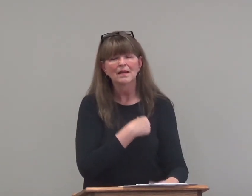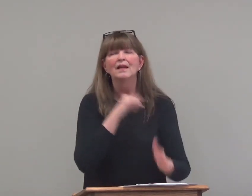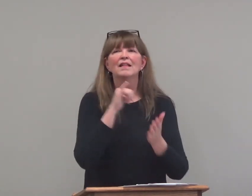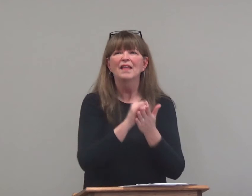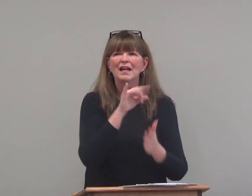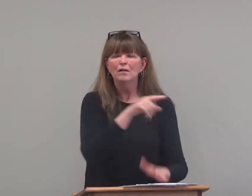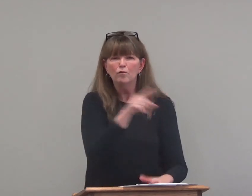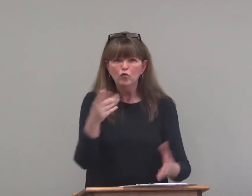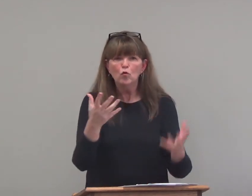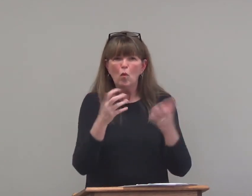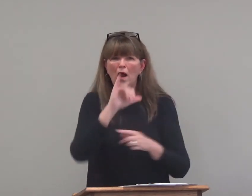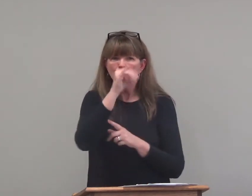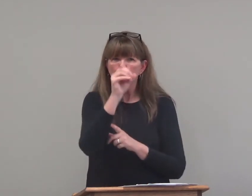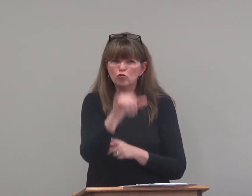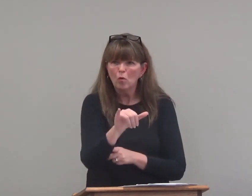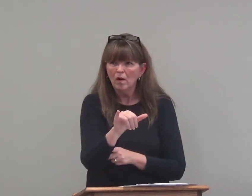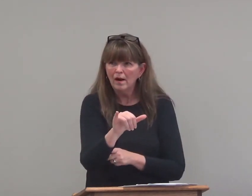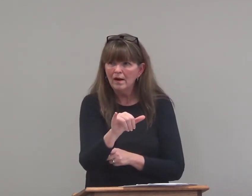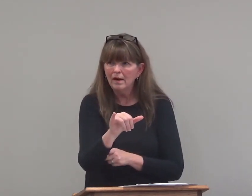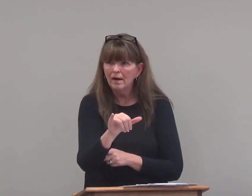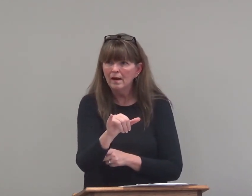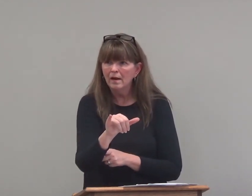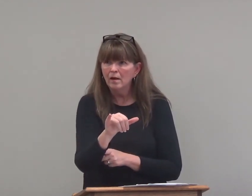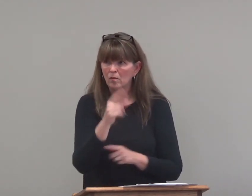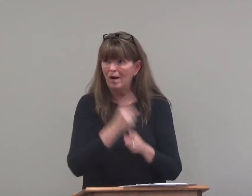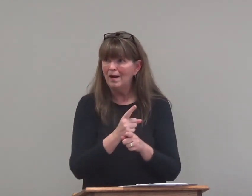is teaching us that if you want joy,